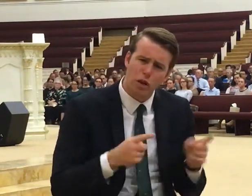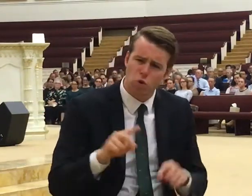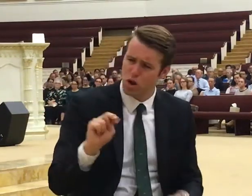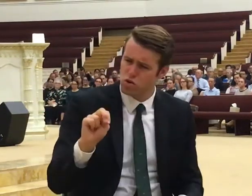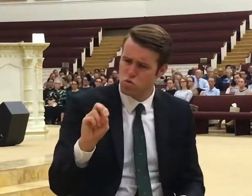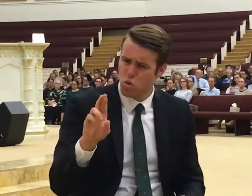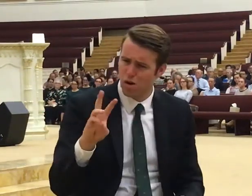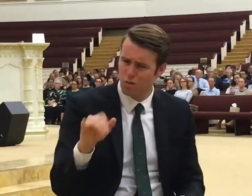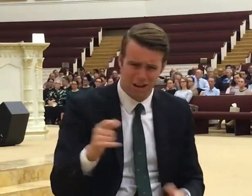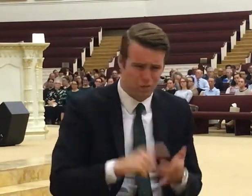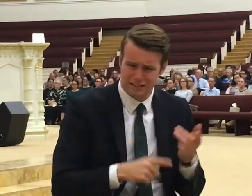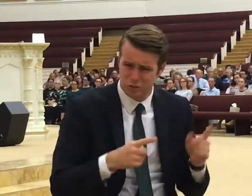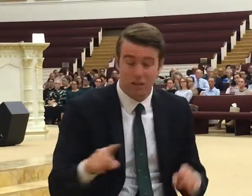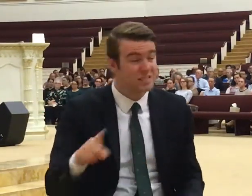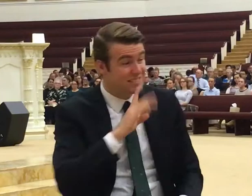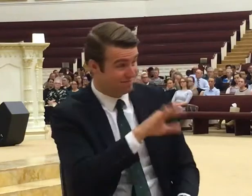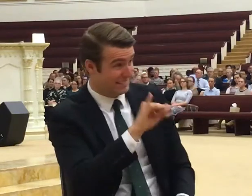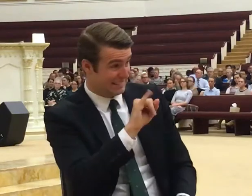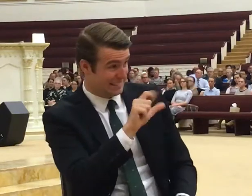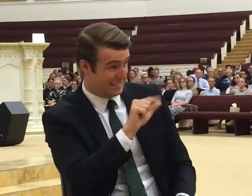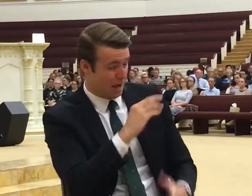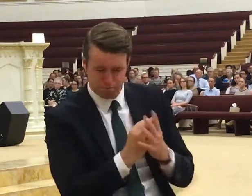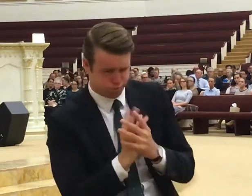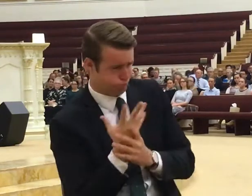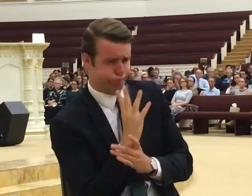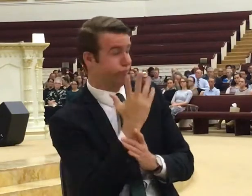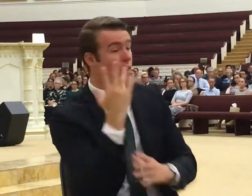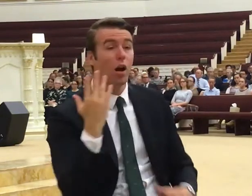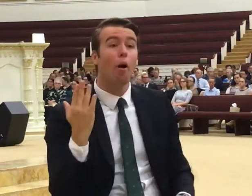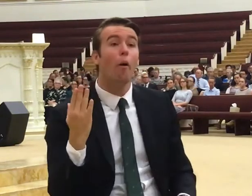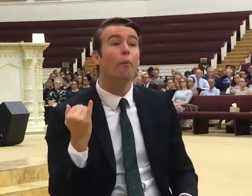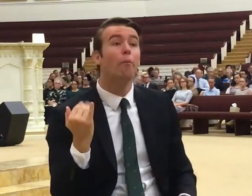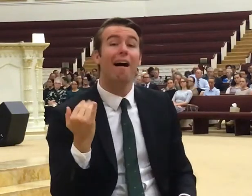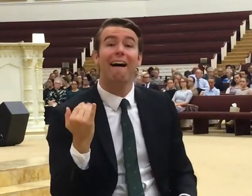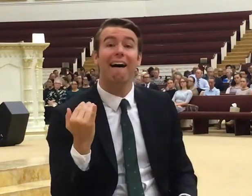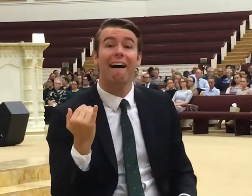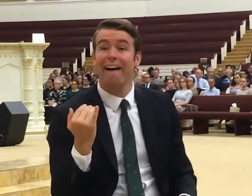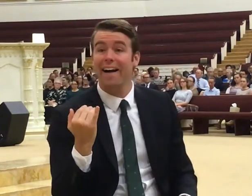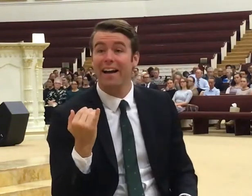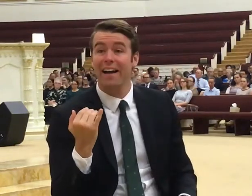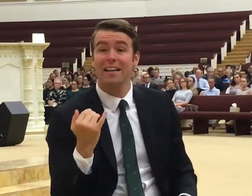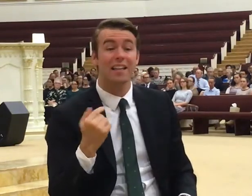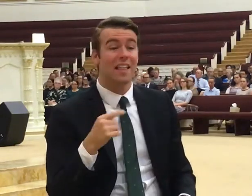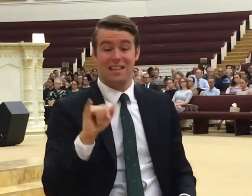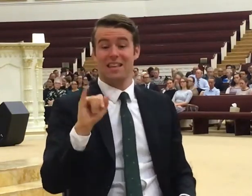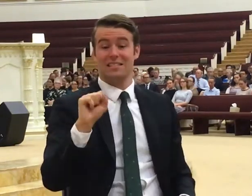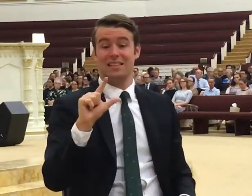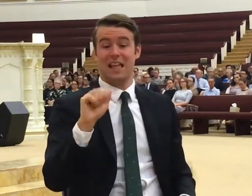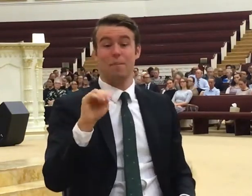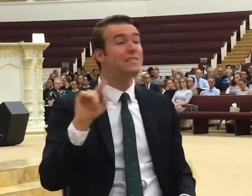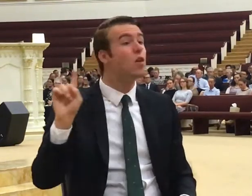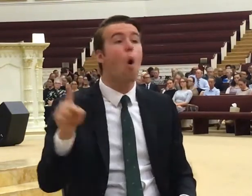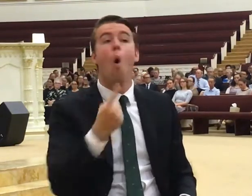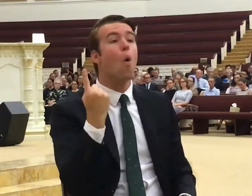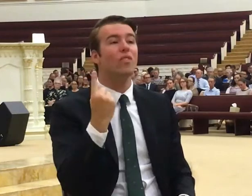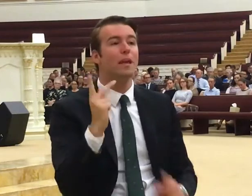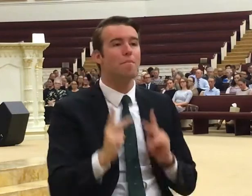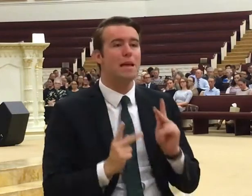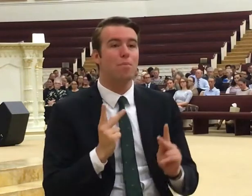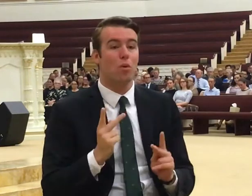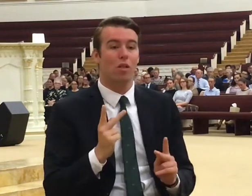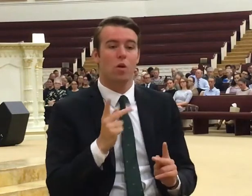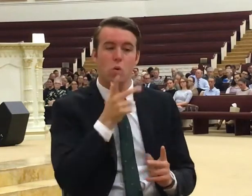Norway, and he said Islam is growing because they are the only people of faith